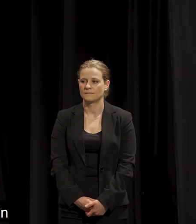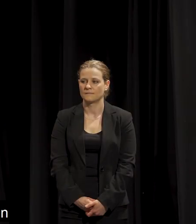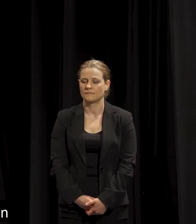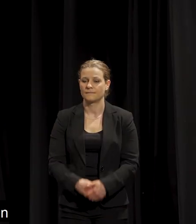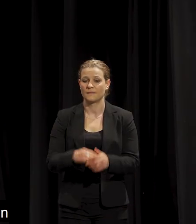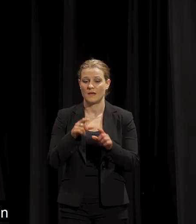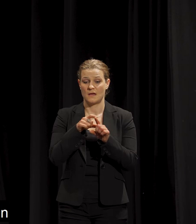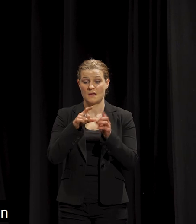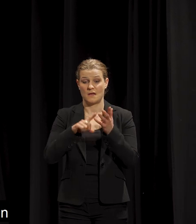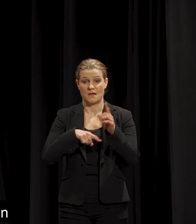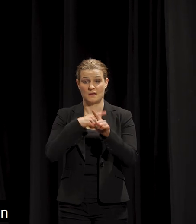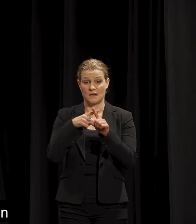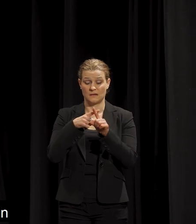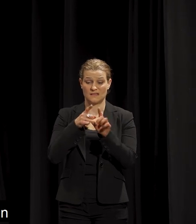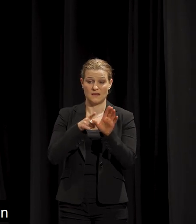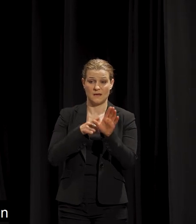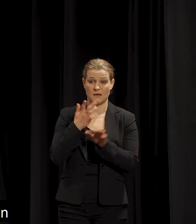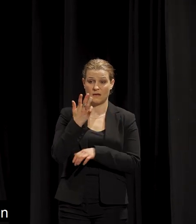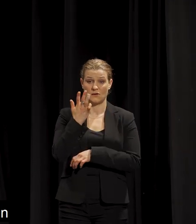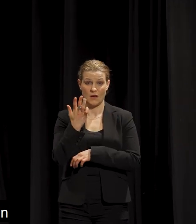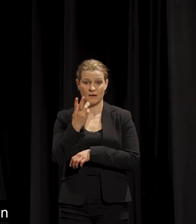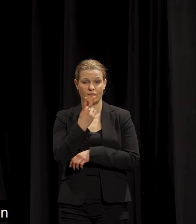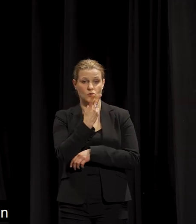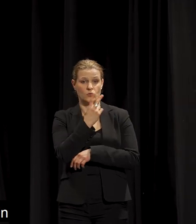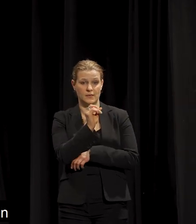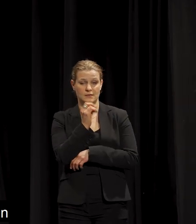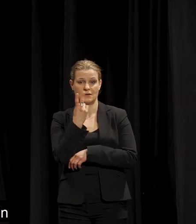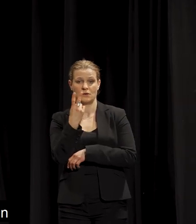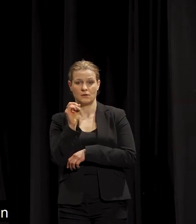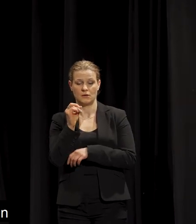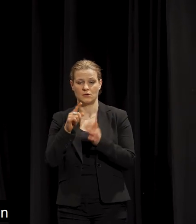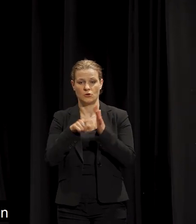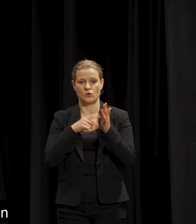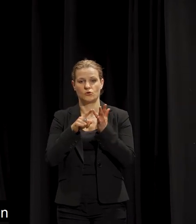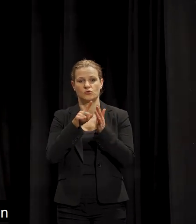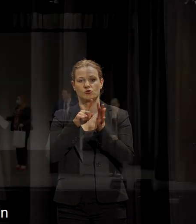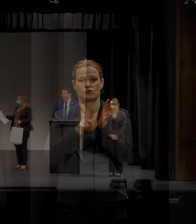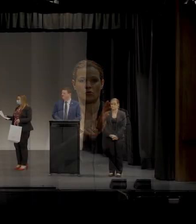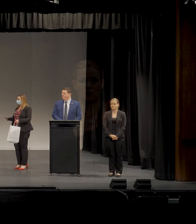And the Dux of Year 9 in 2020 is Joel Rippon.